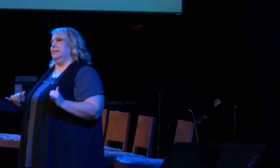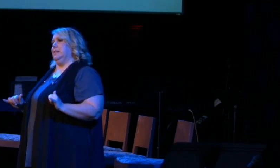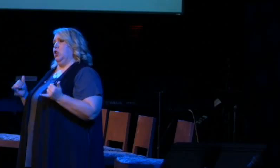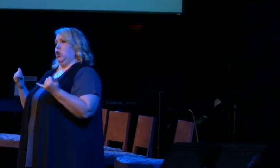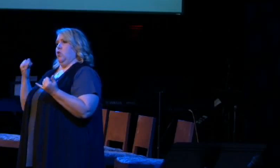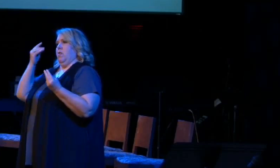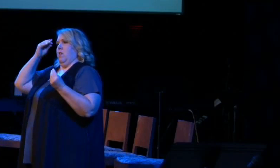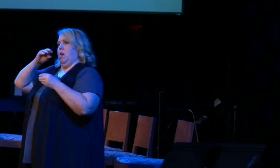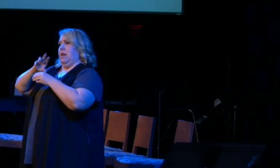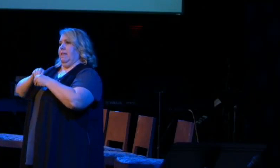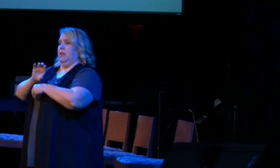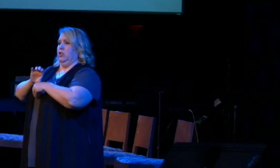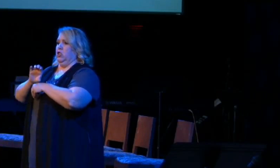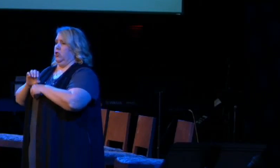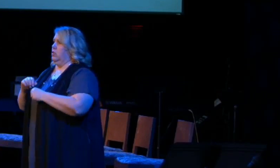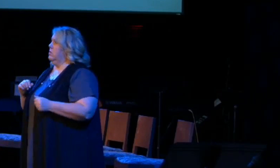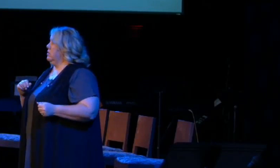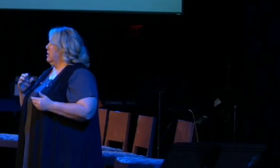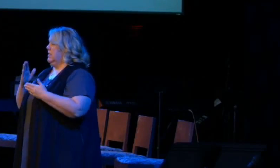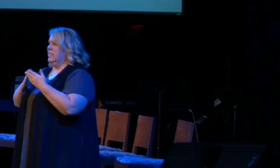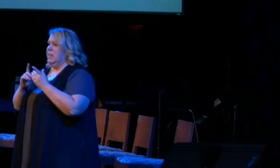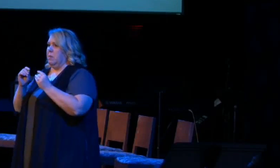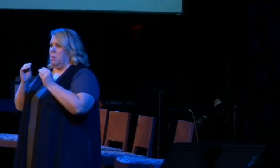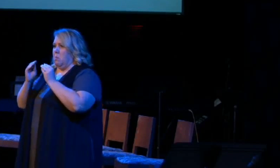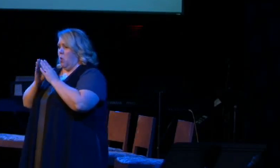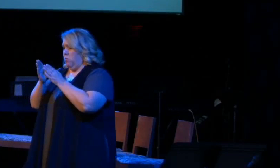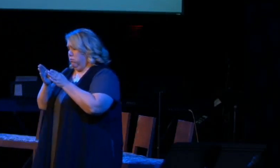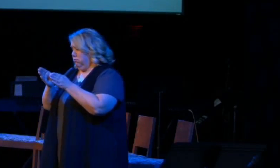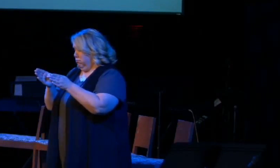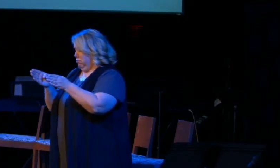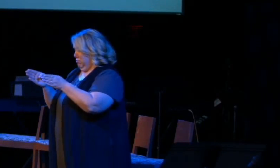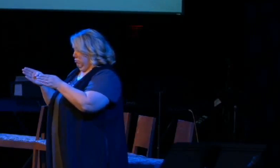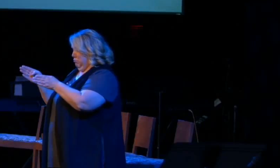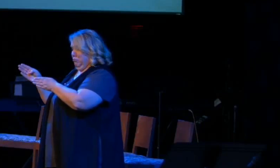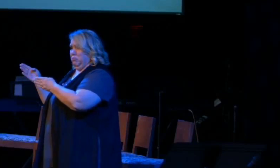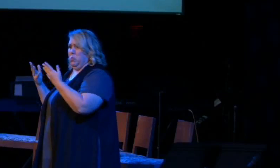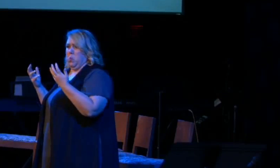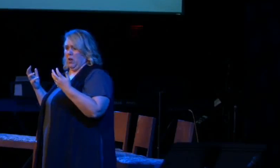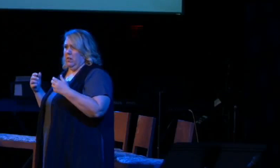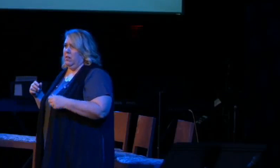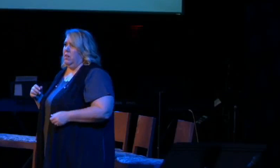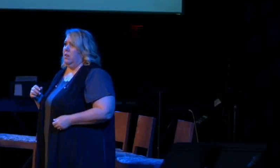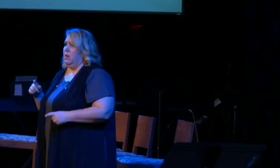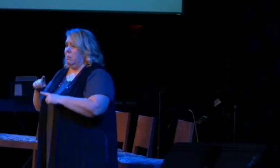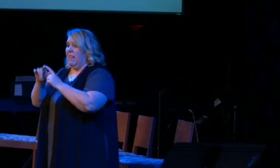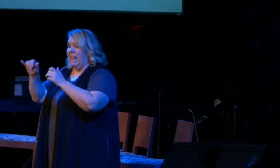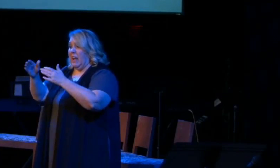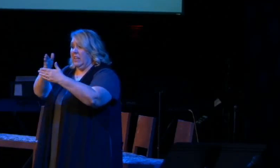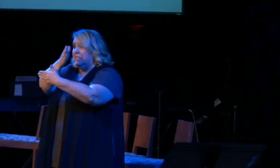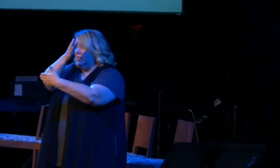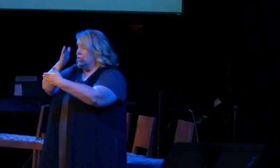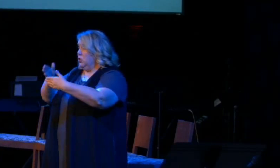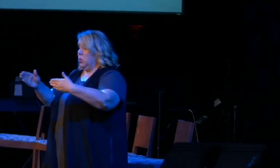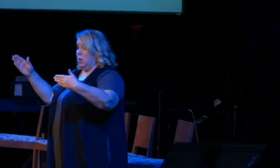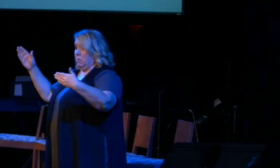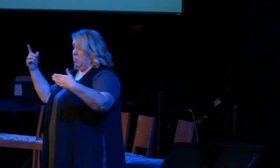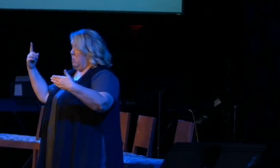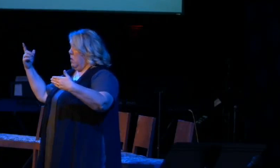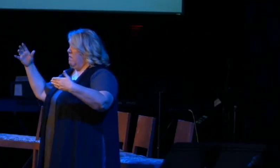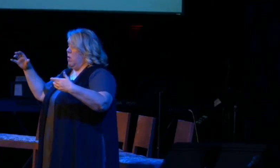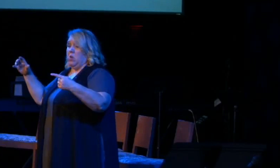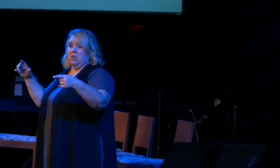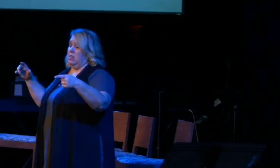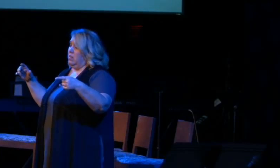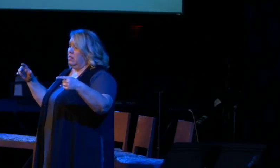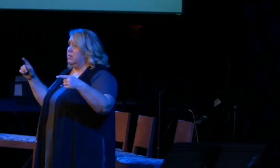church. Some people would like to move us farther to the right in terms of enforcement. You could imagine on this continuum of one opinion that we enforce